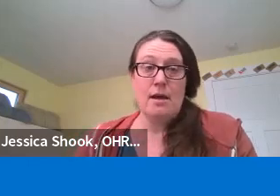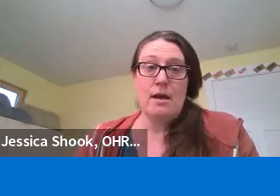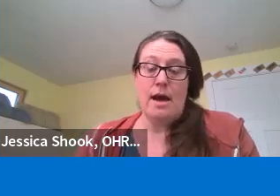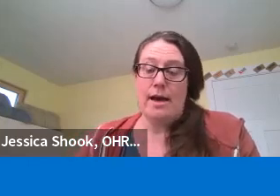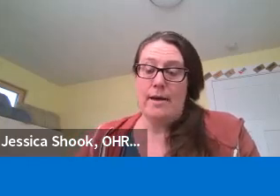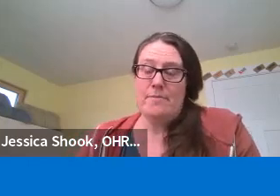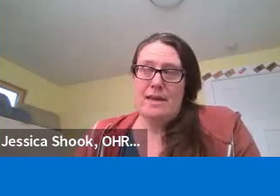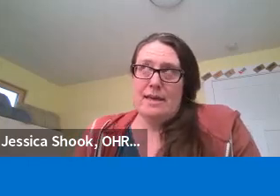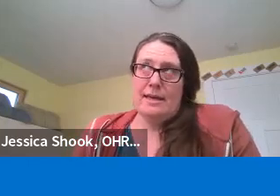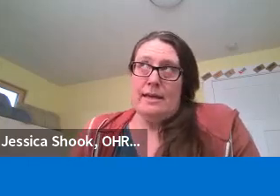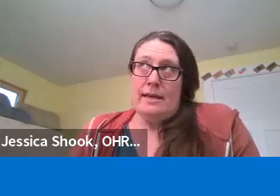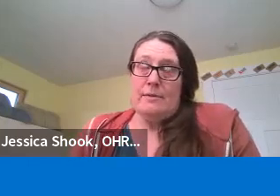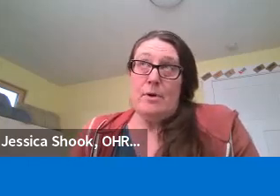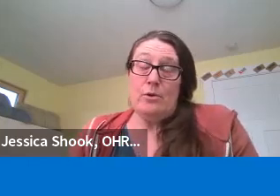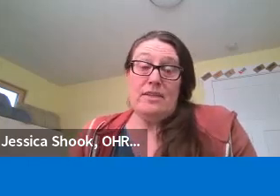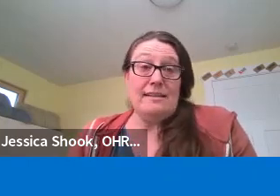jurisdictions,